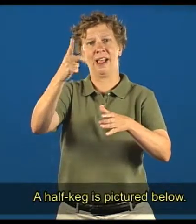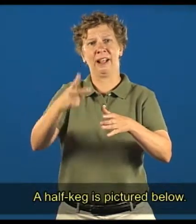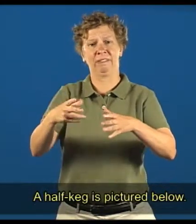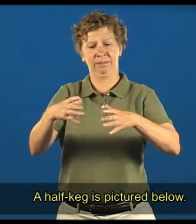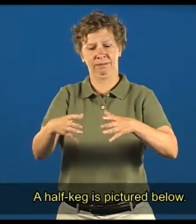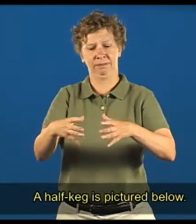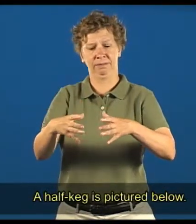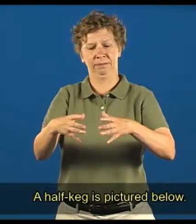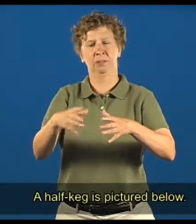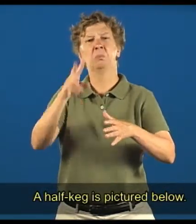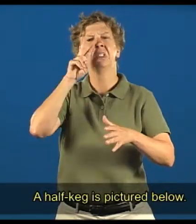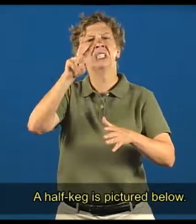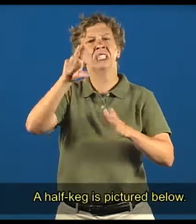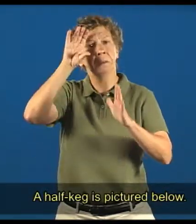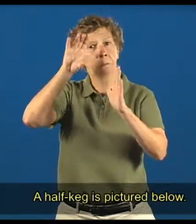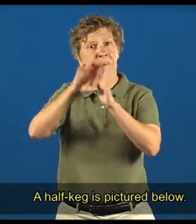A half keg is pictured below.